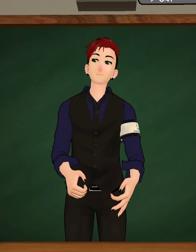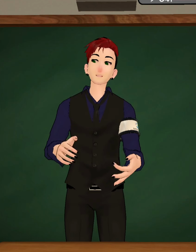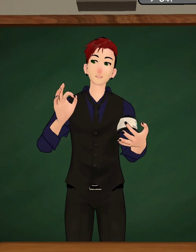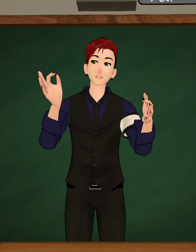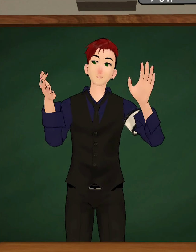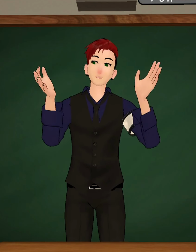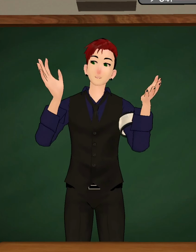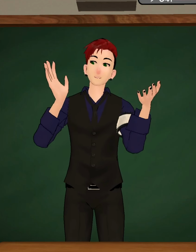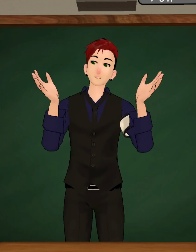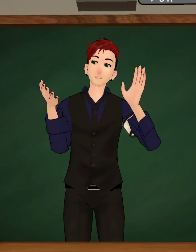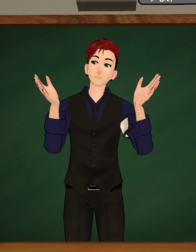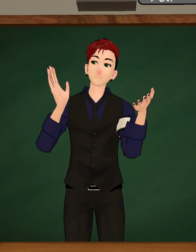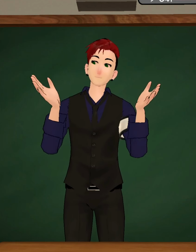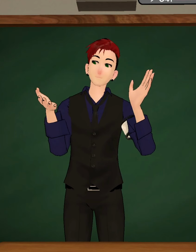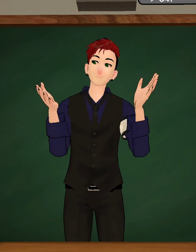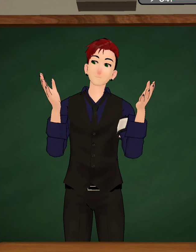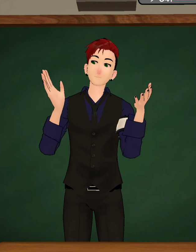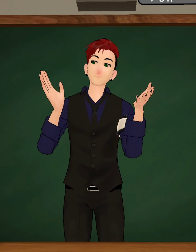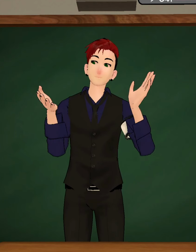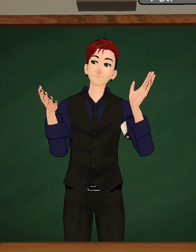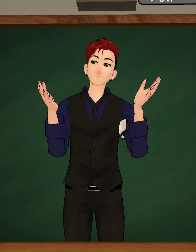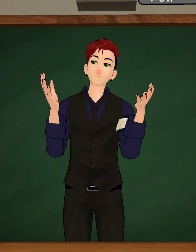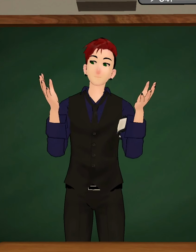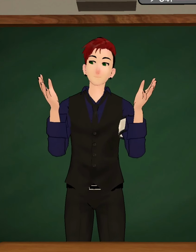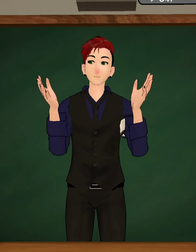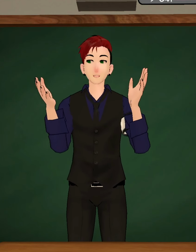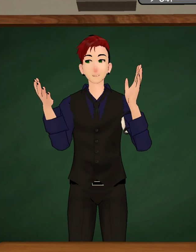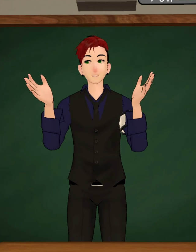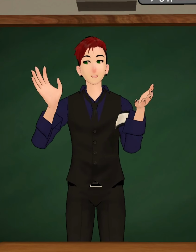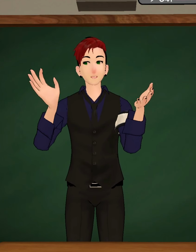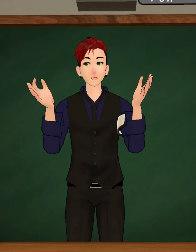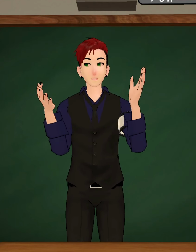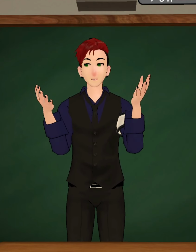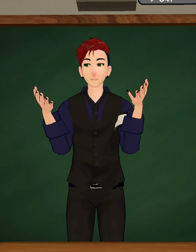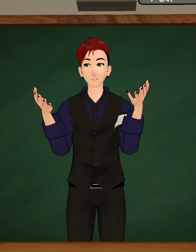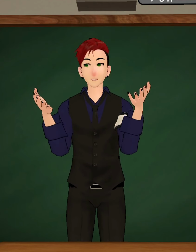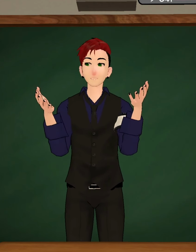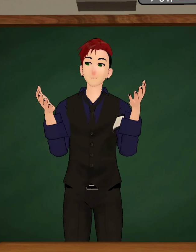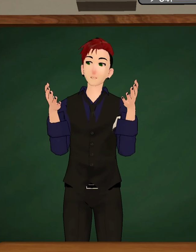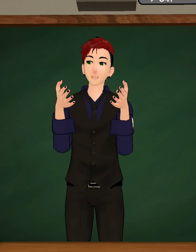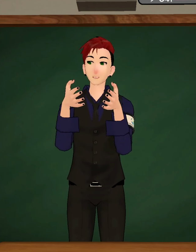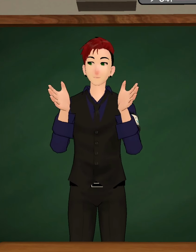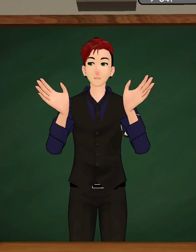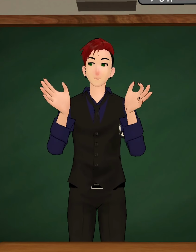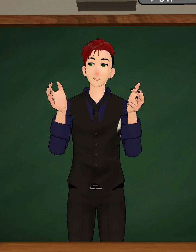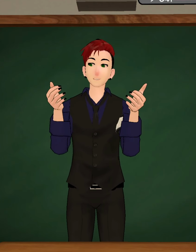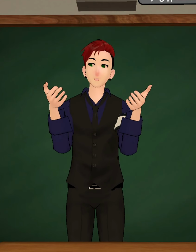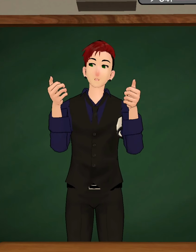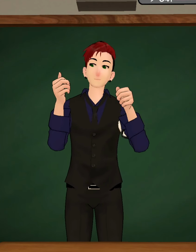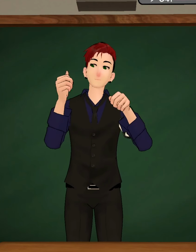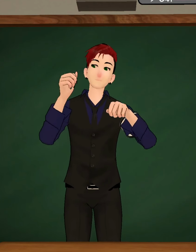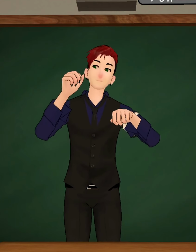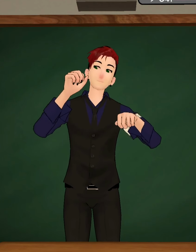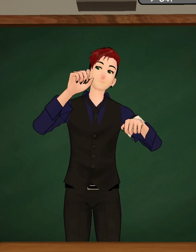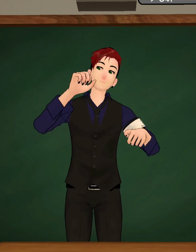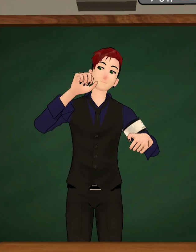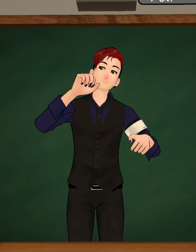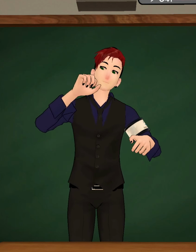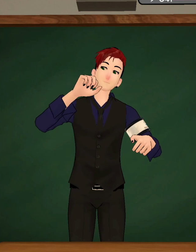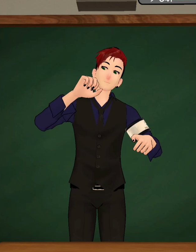How do I compare things? Like, just how do I compare things? Okay. I mean, so...